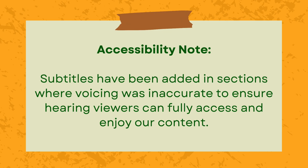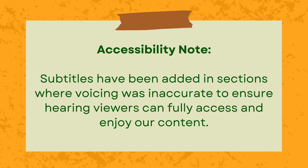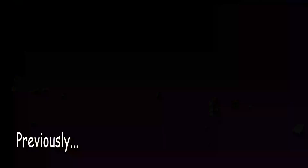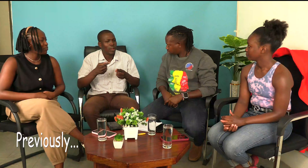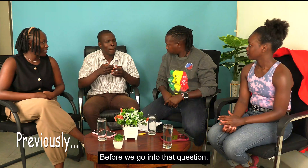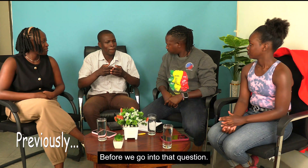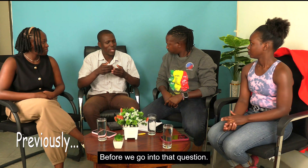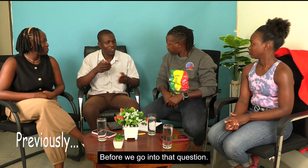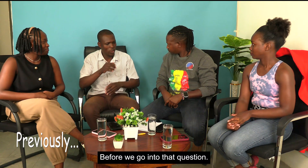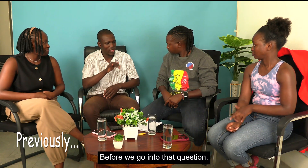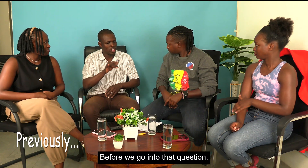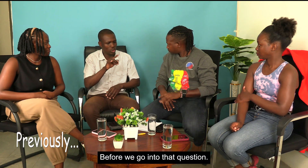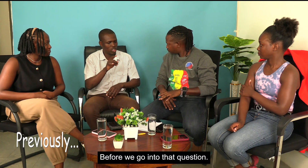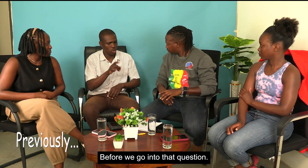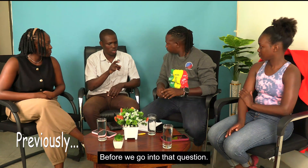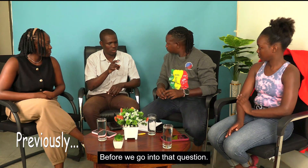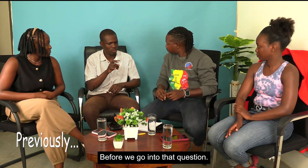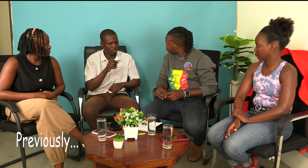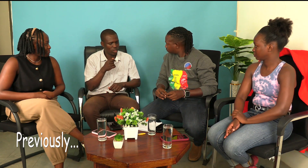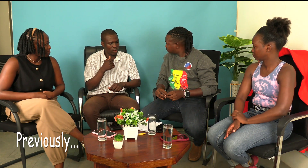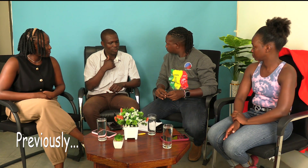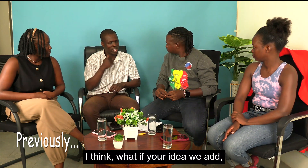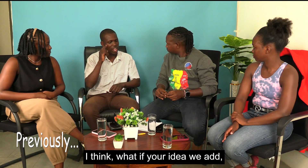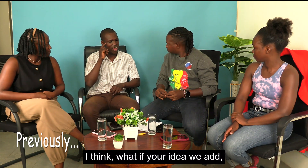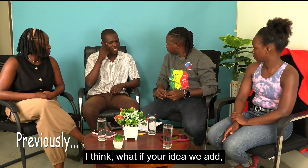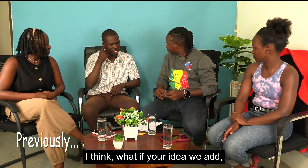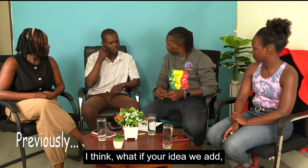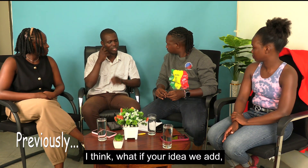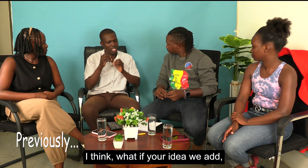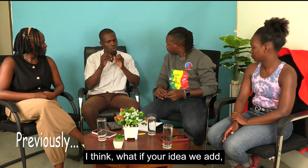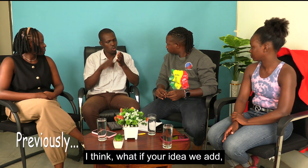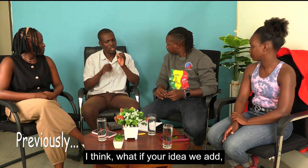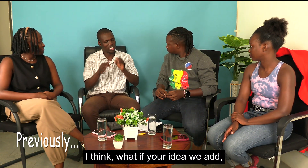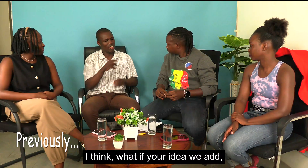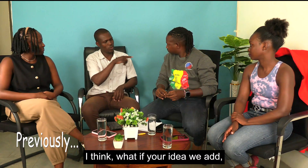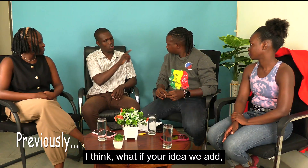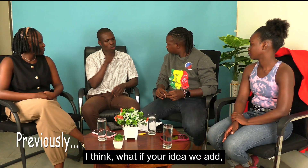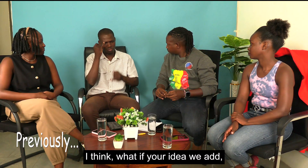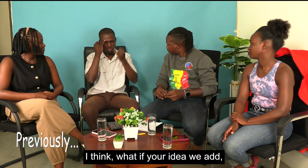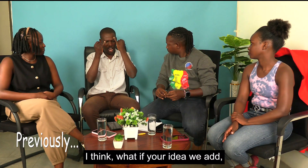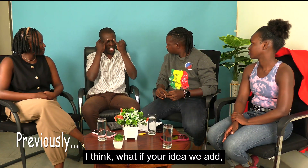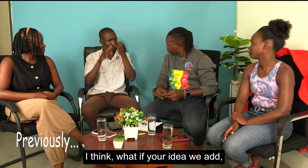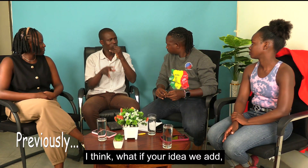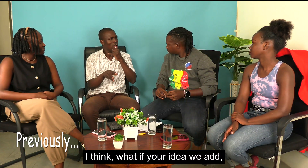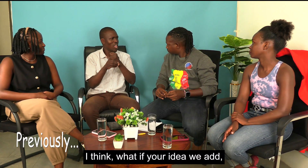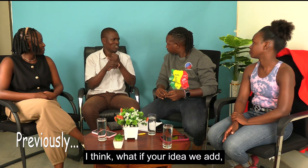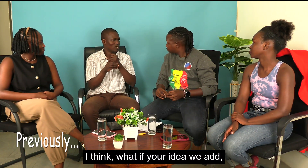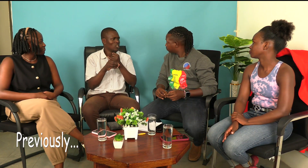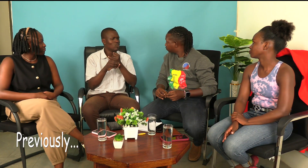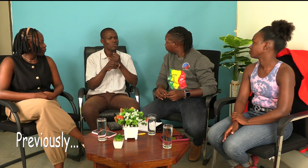in the deaf community, specifically on men? Before that question, I think, what if